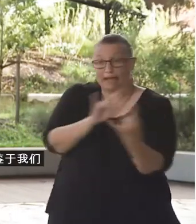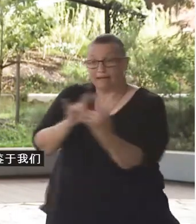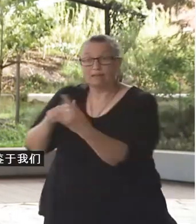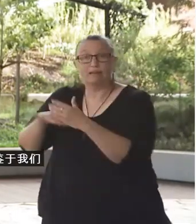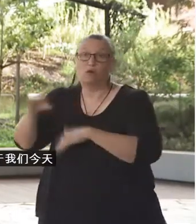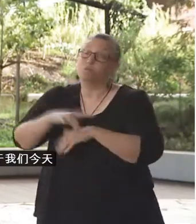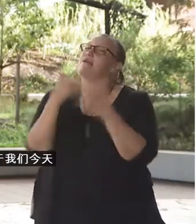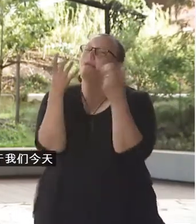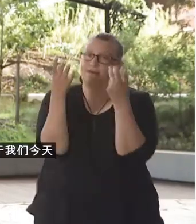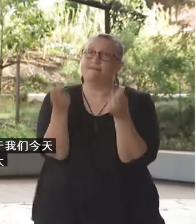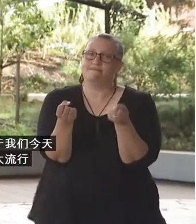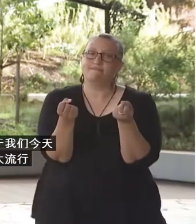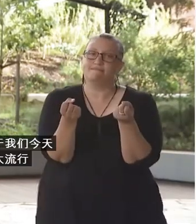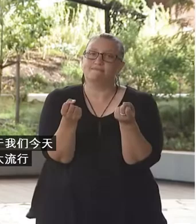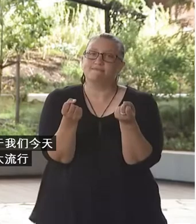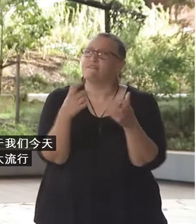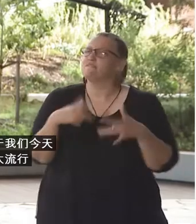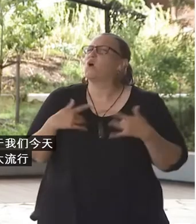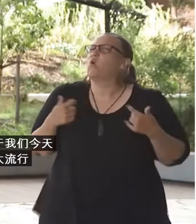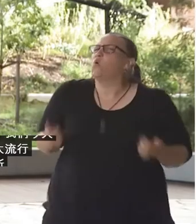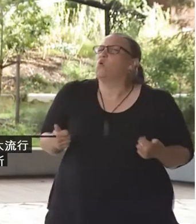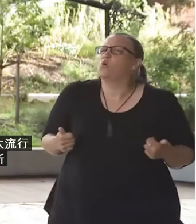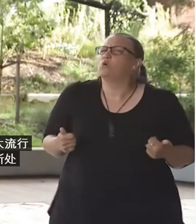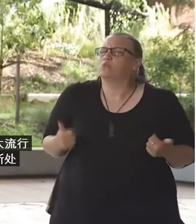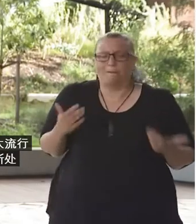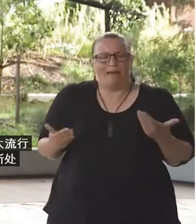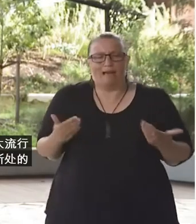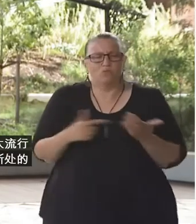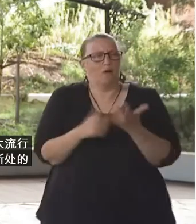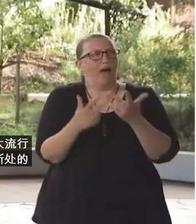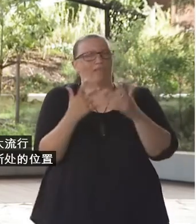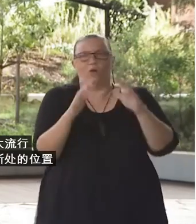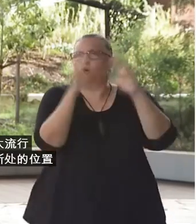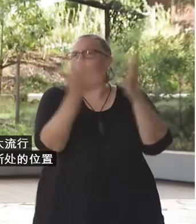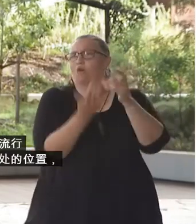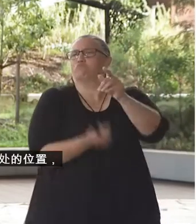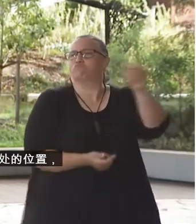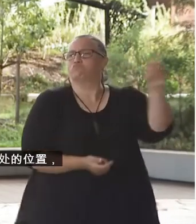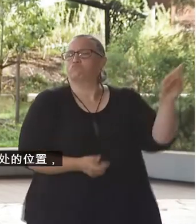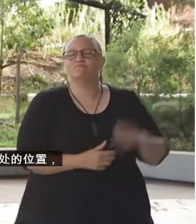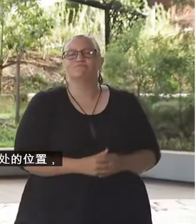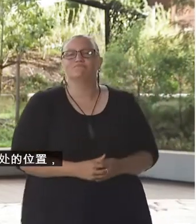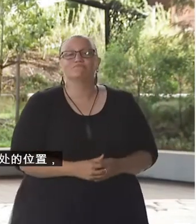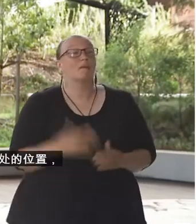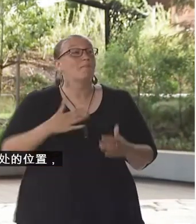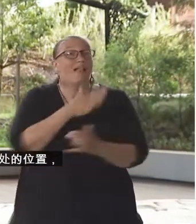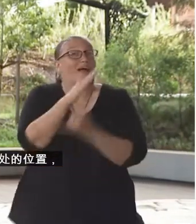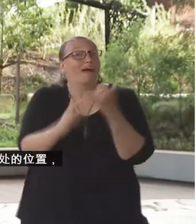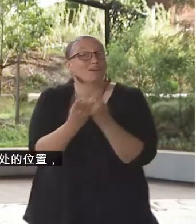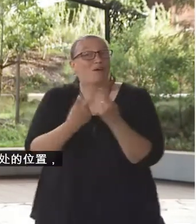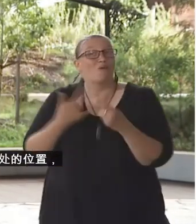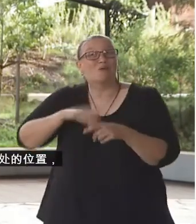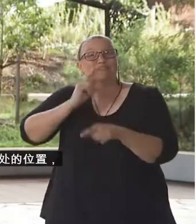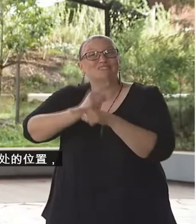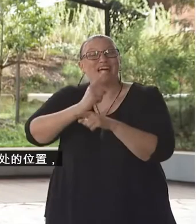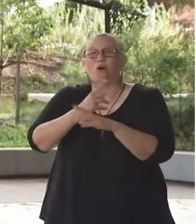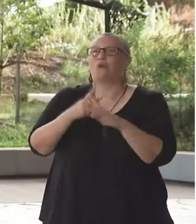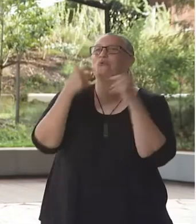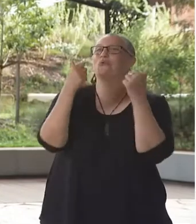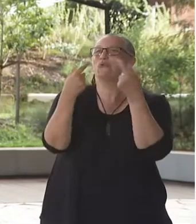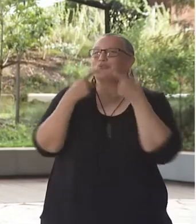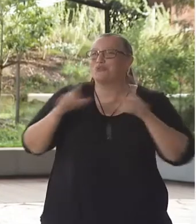given where we sit today in the pandemic. Can I finish on some good news as well today, and that is on our